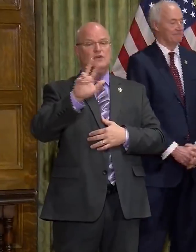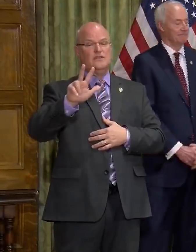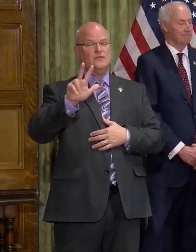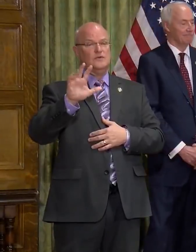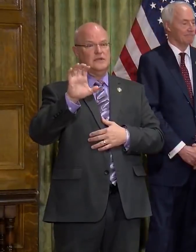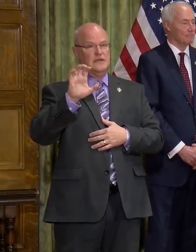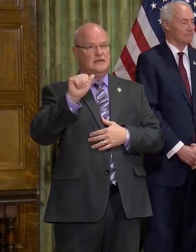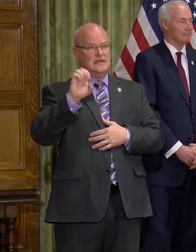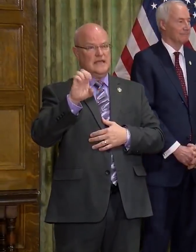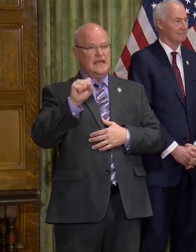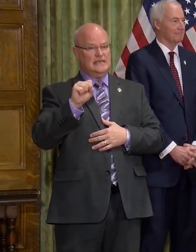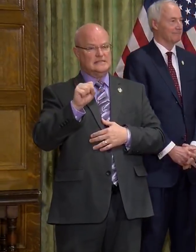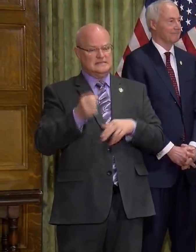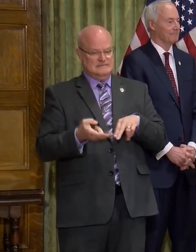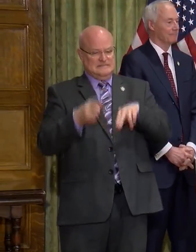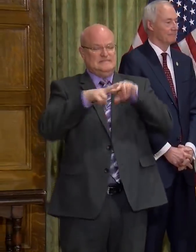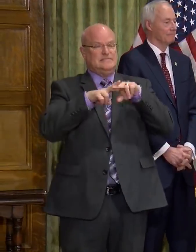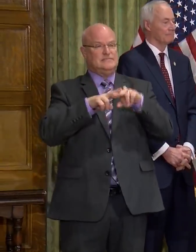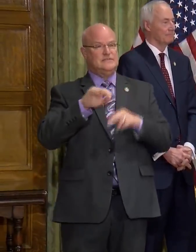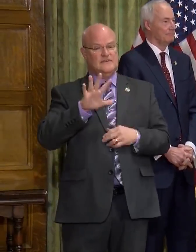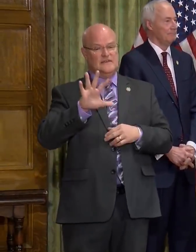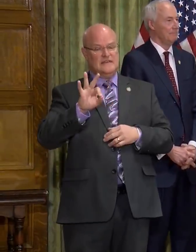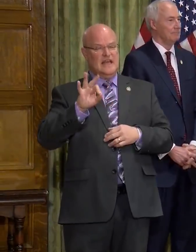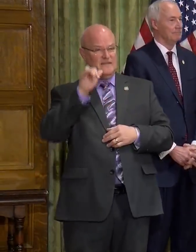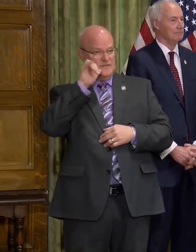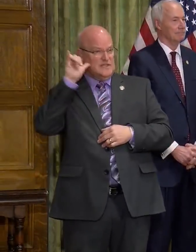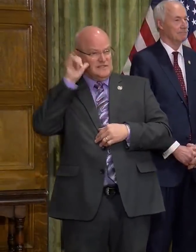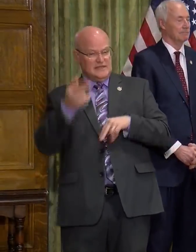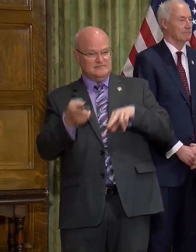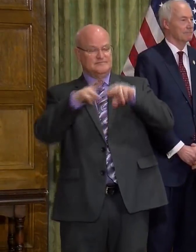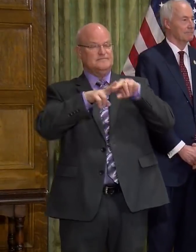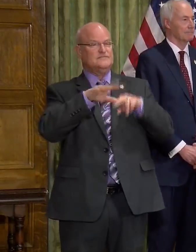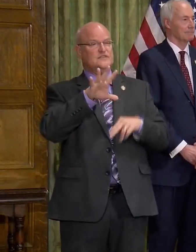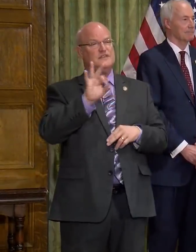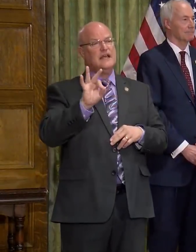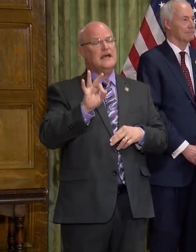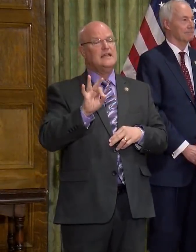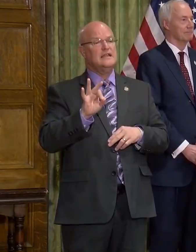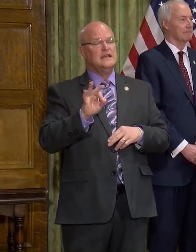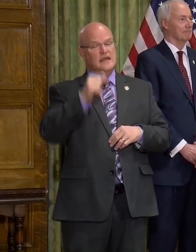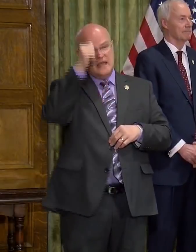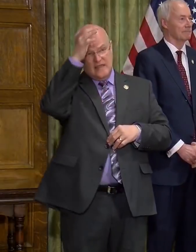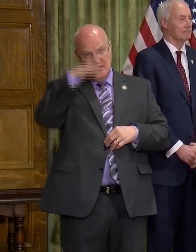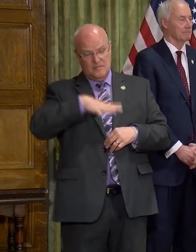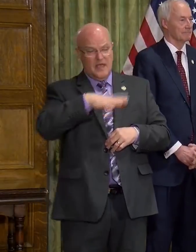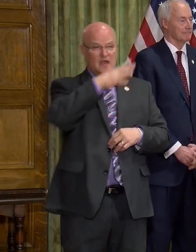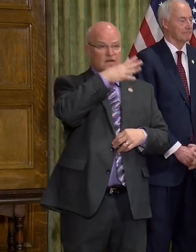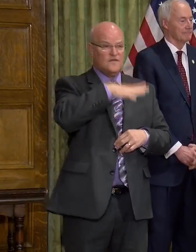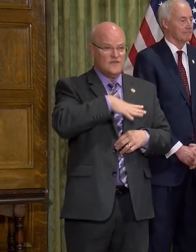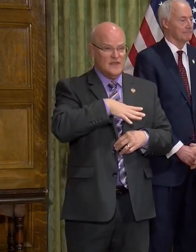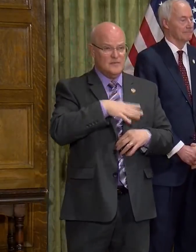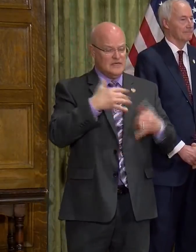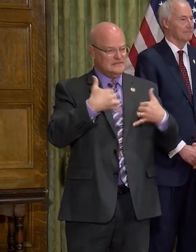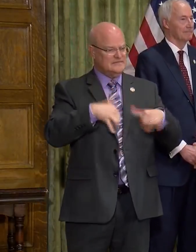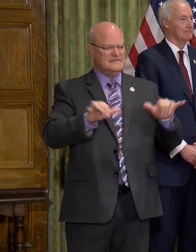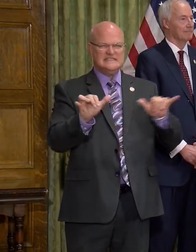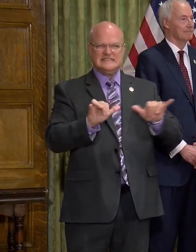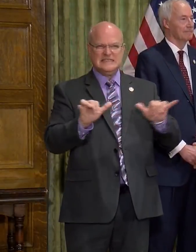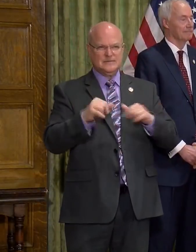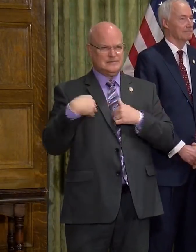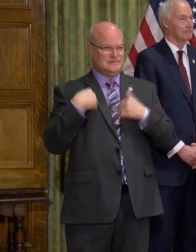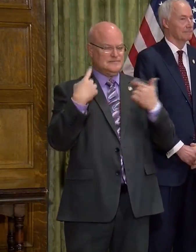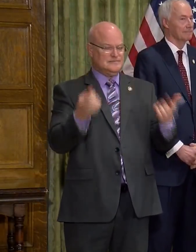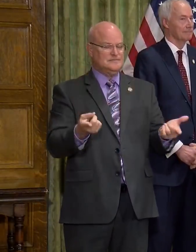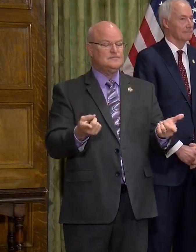cases, which is up 59 from yesterday. The gender and racial distribution is similar to what it's